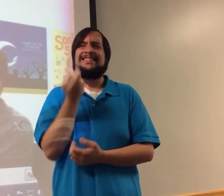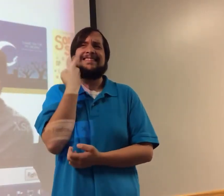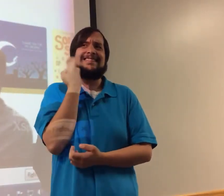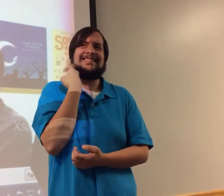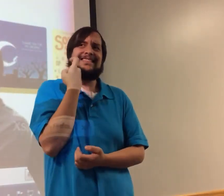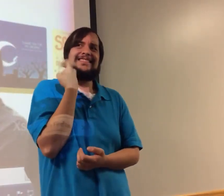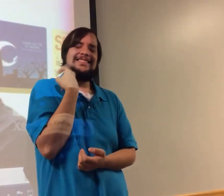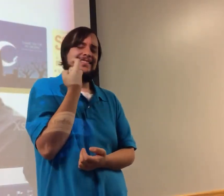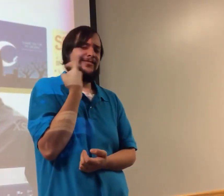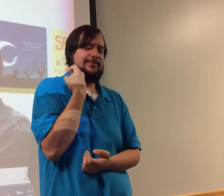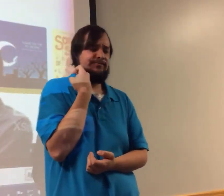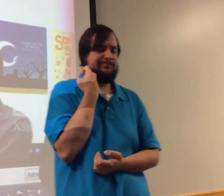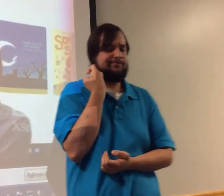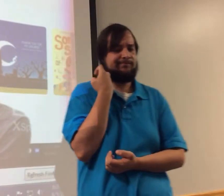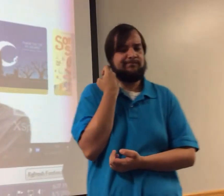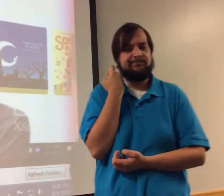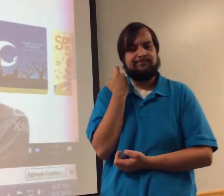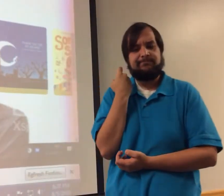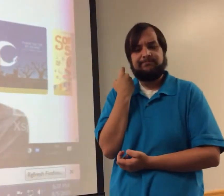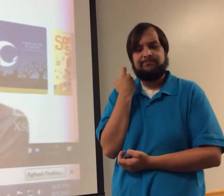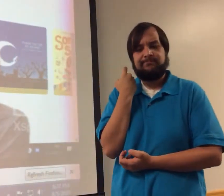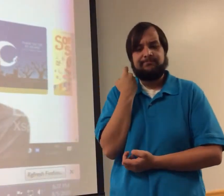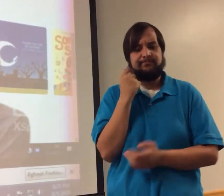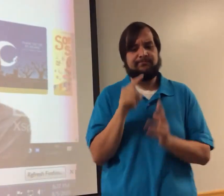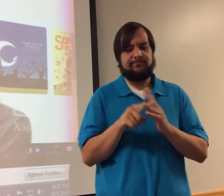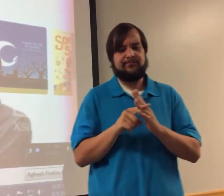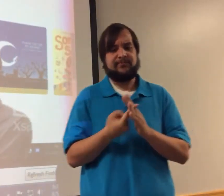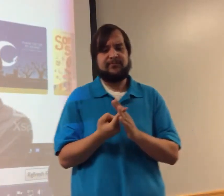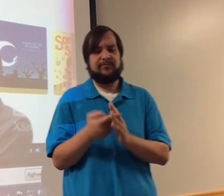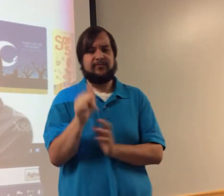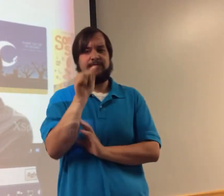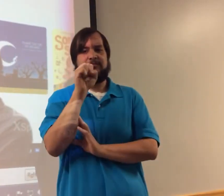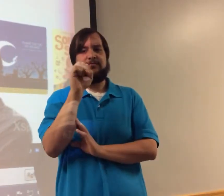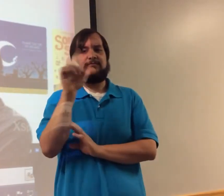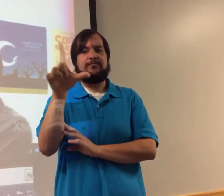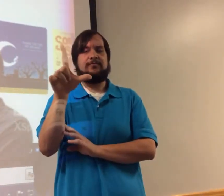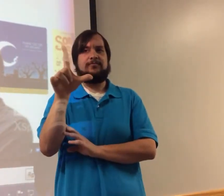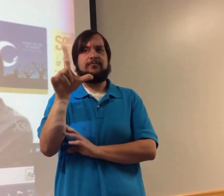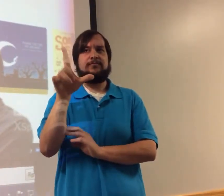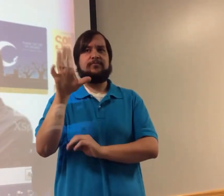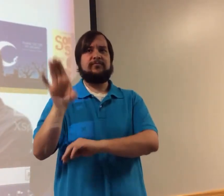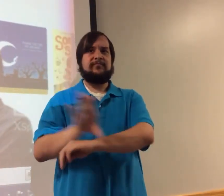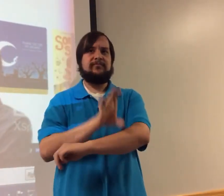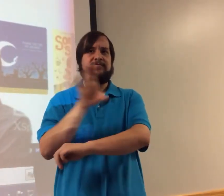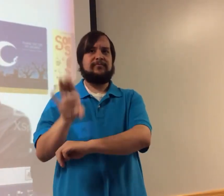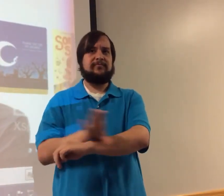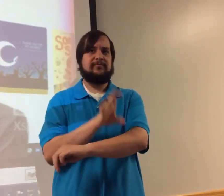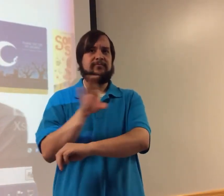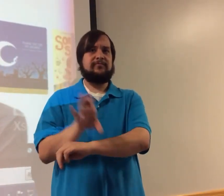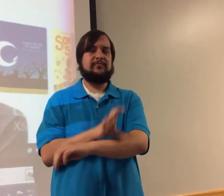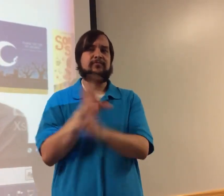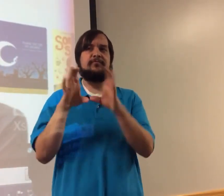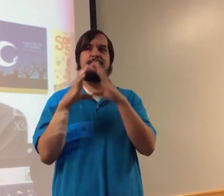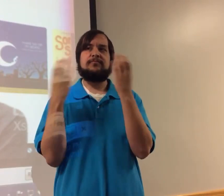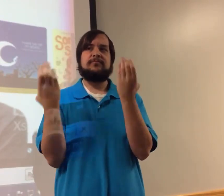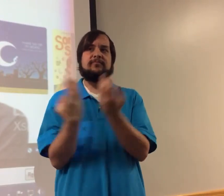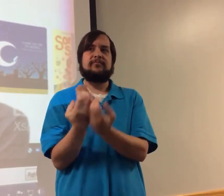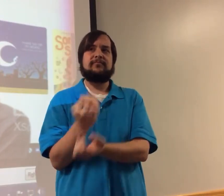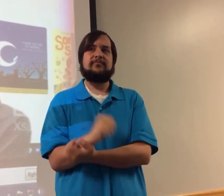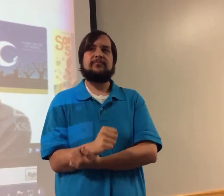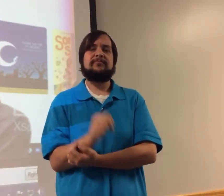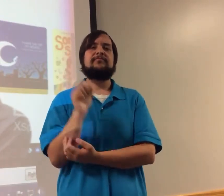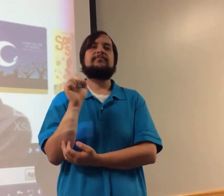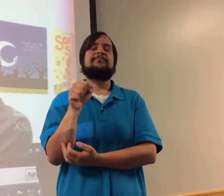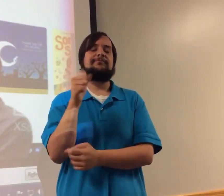started a online ASL class. Is that correct? For the school year, that is, for parents? That